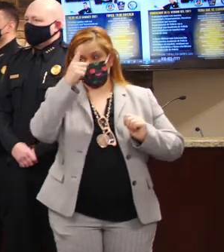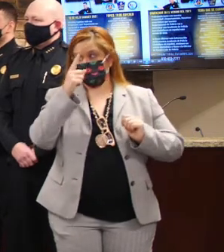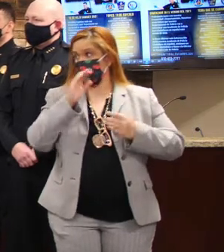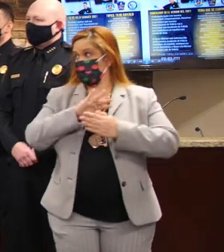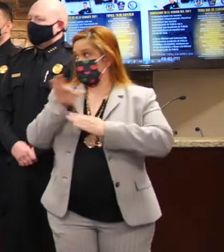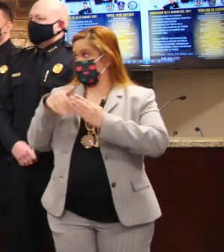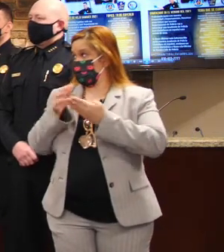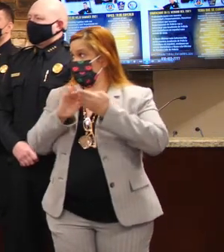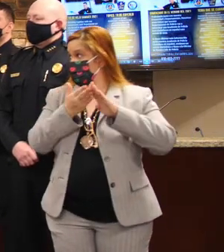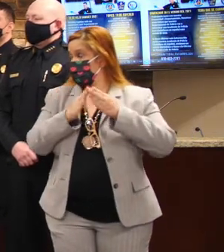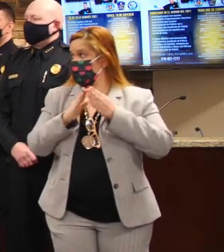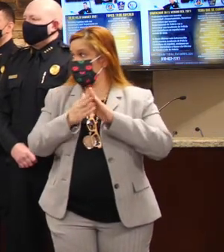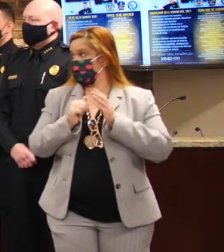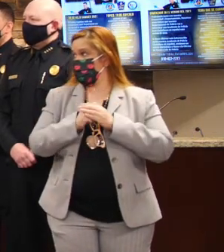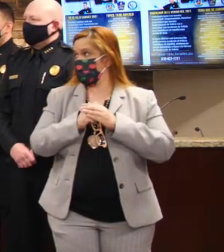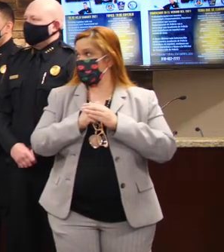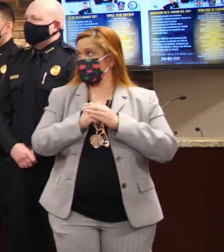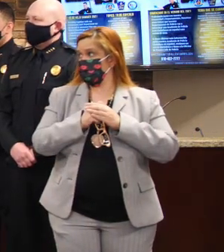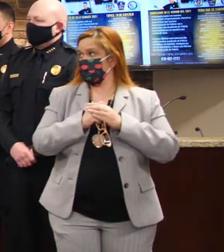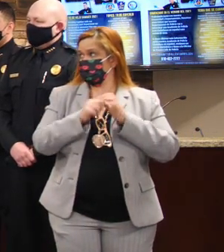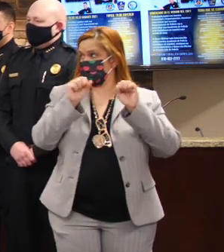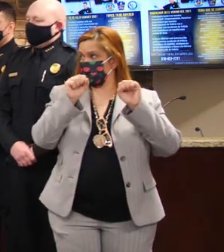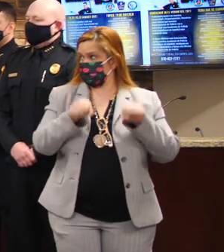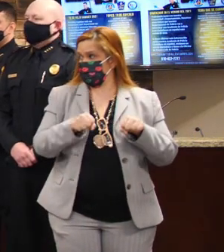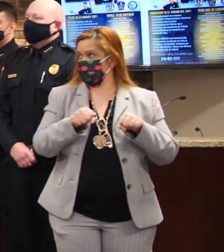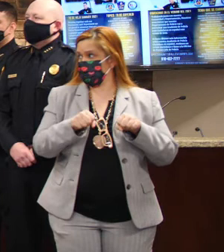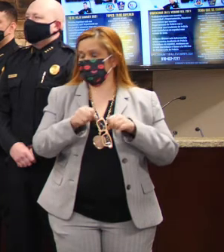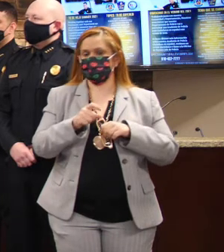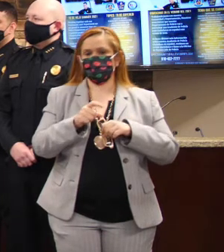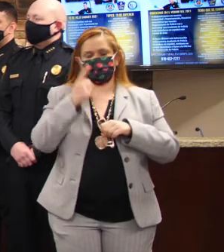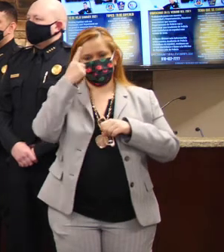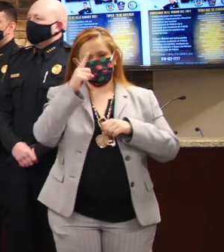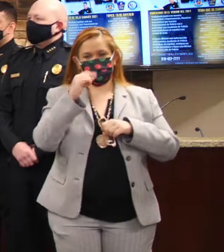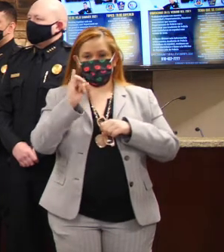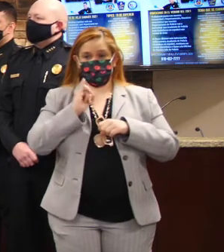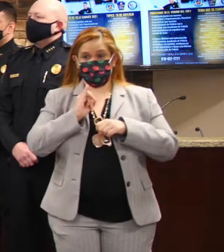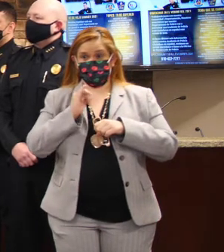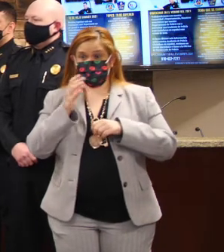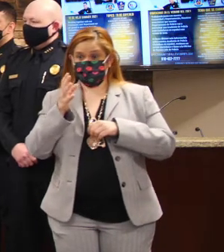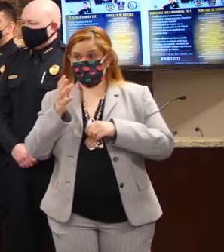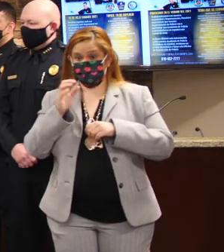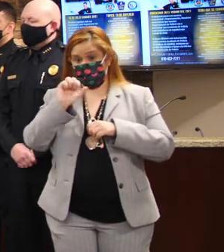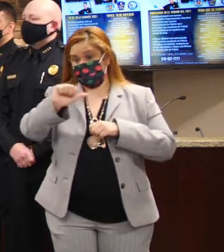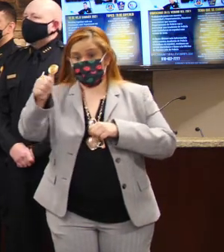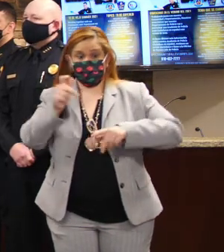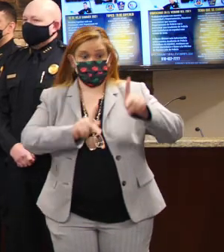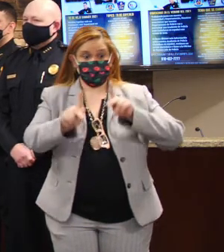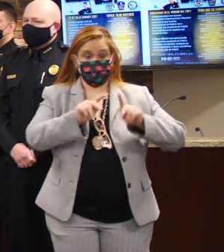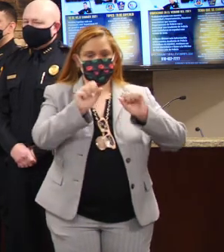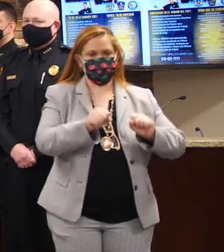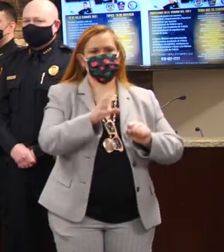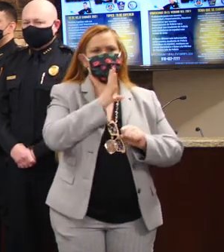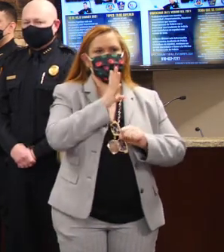in 2021, 25 years in the future, that we would have our department, our